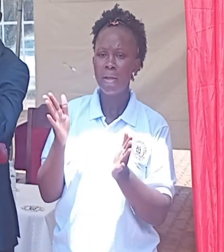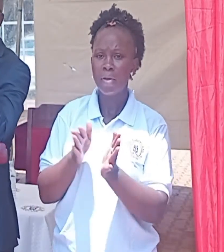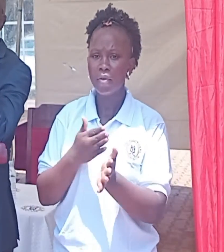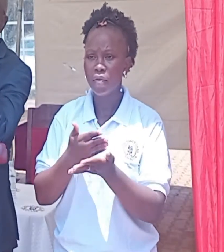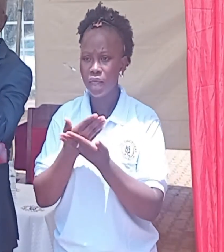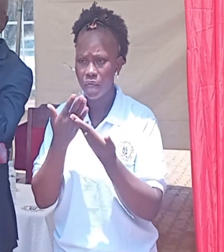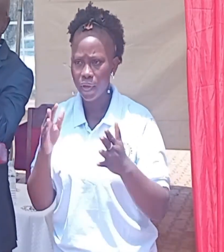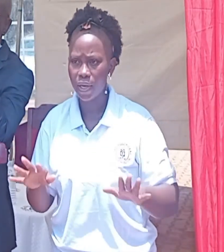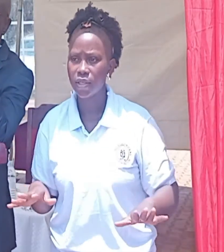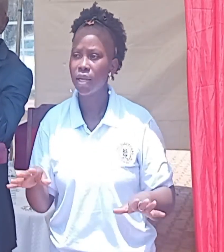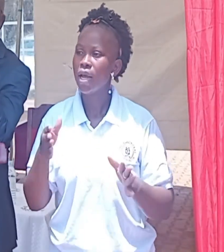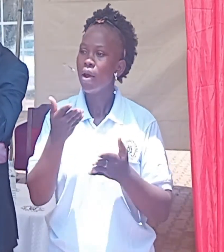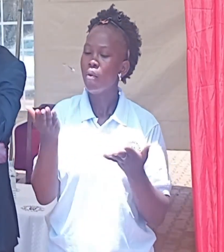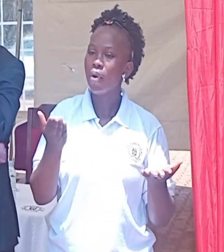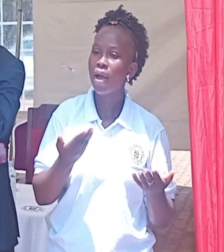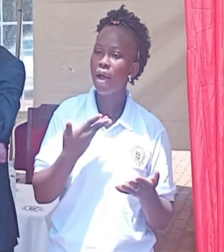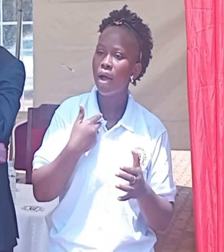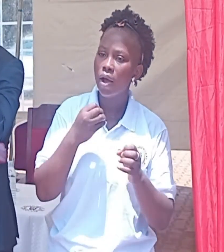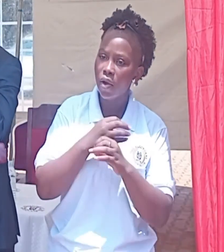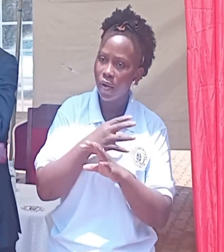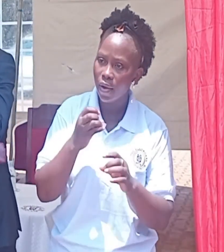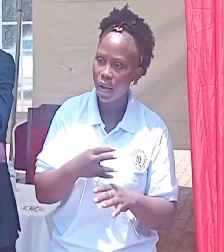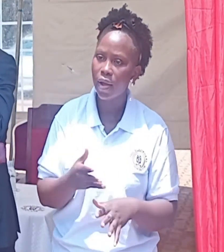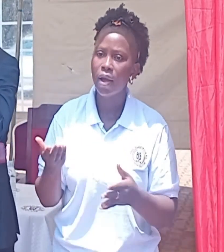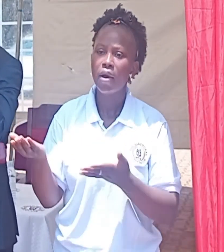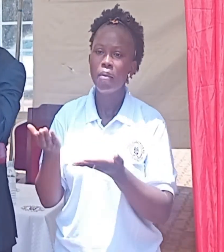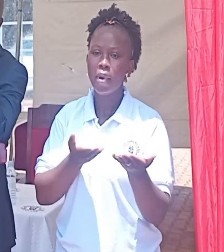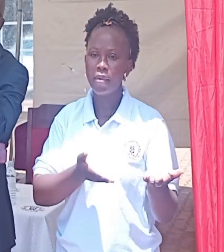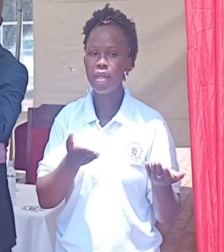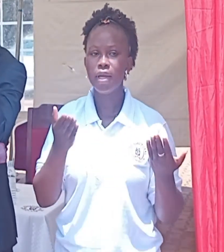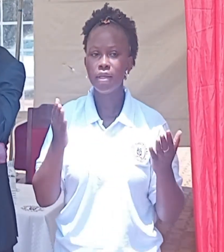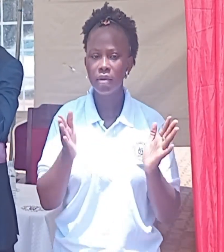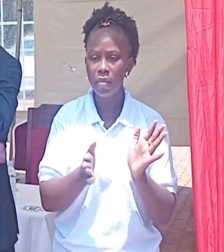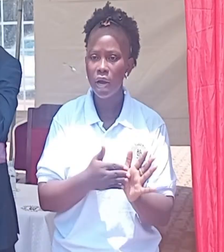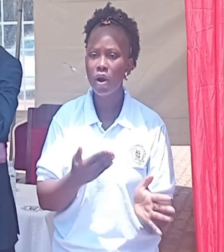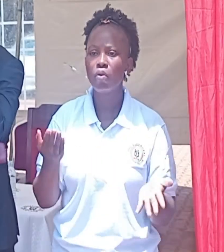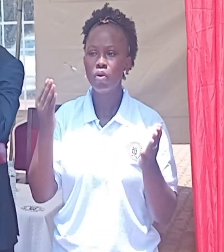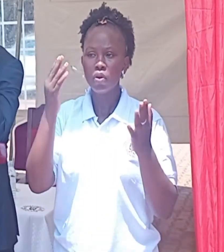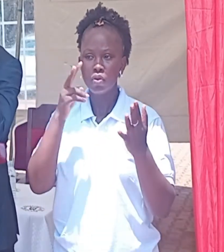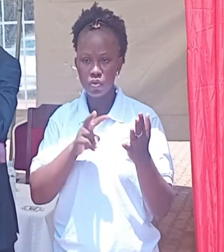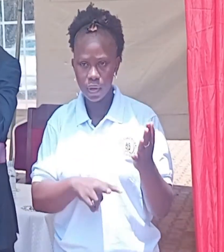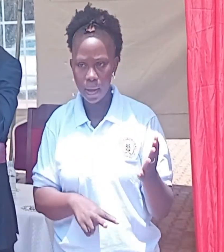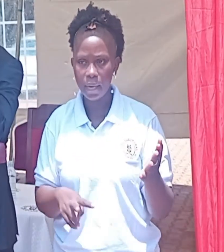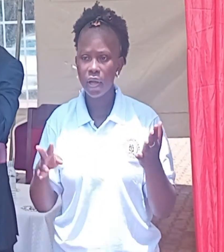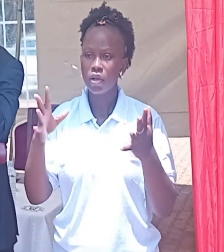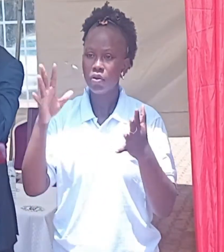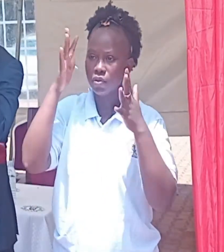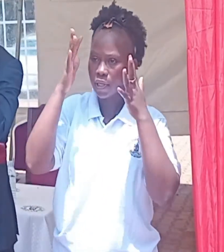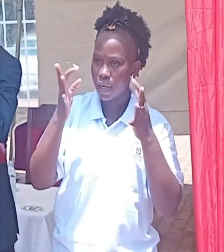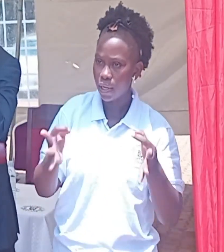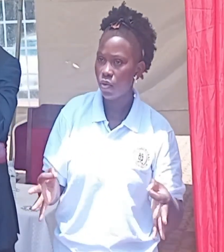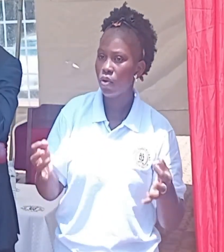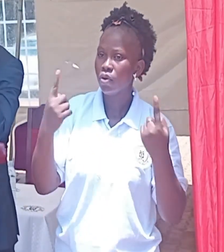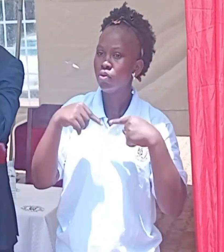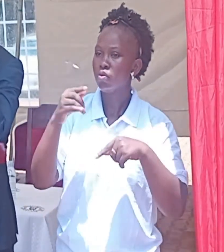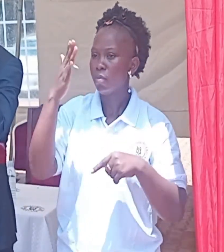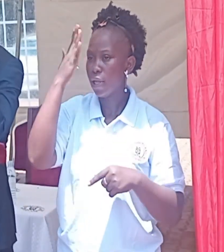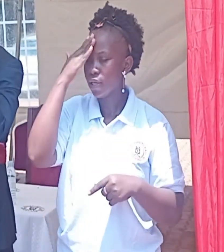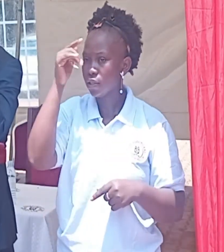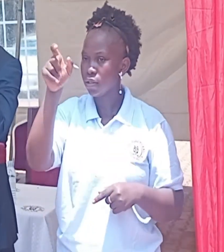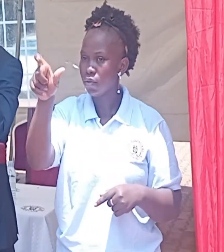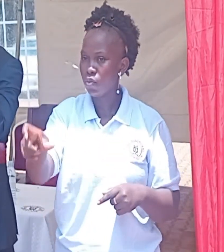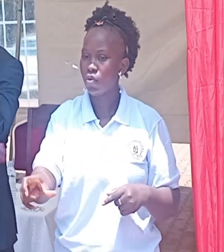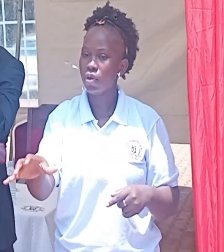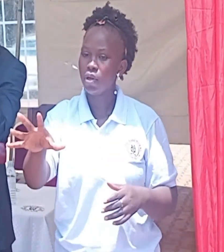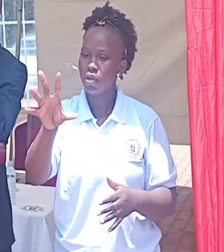bumativu okusunsulamu kwa gundi akuleete tukuulire embagirawo tusalewo tumanye nti gundi